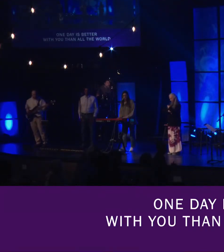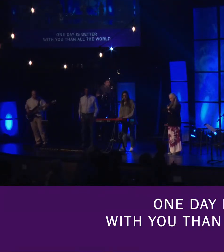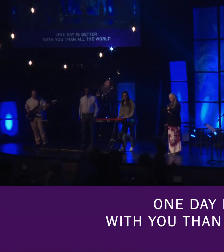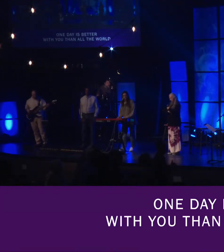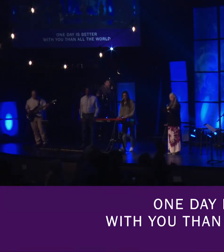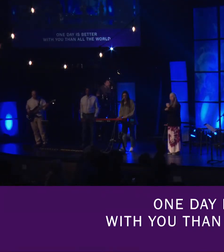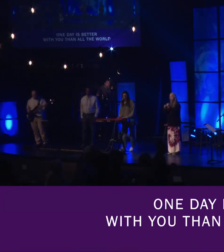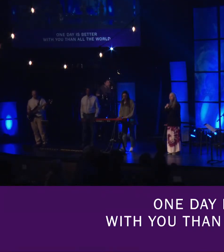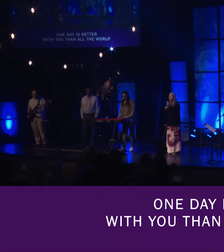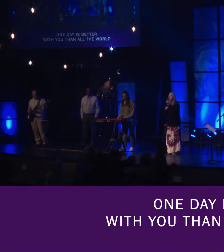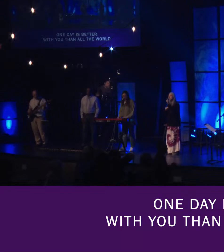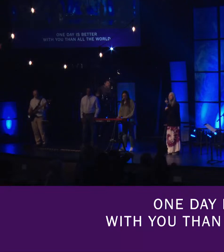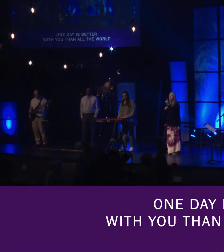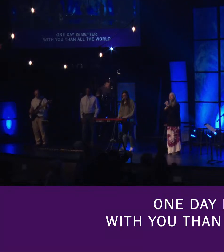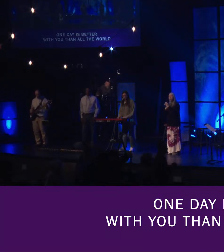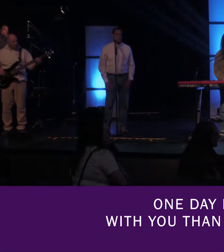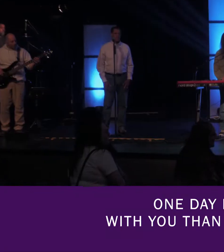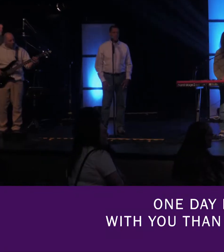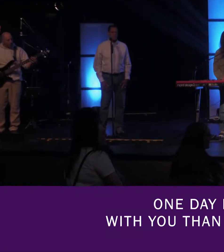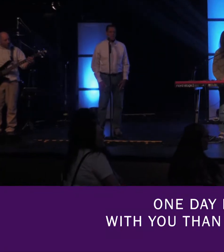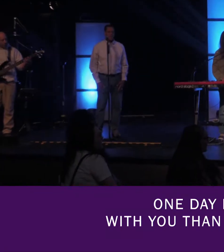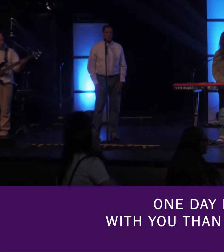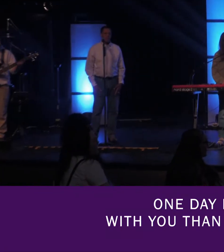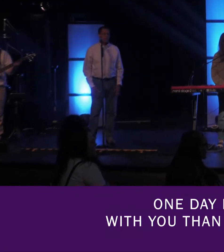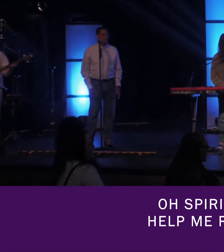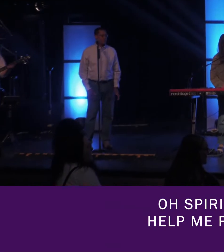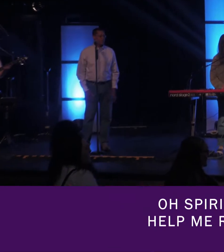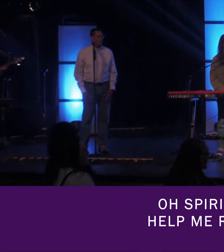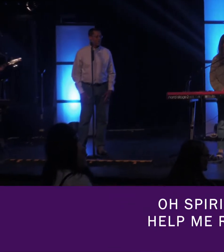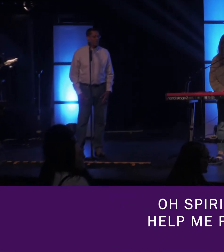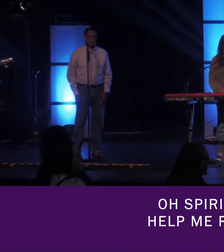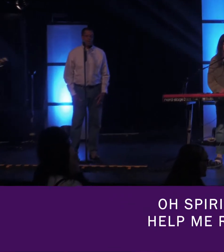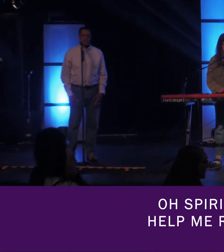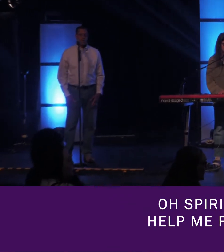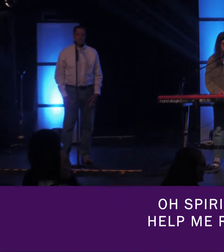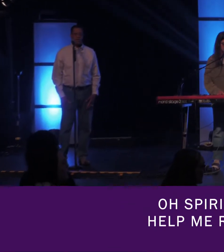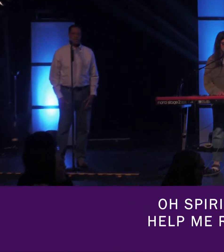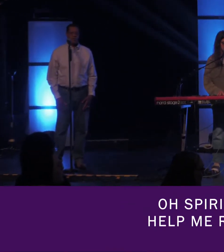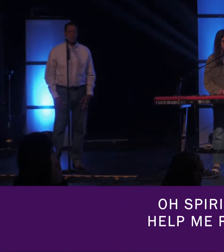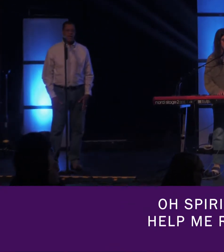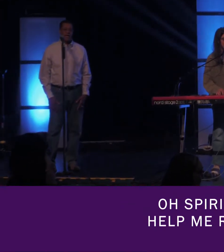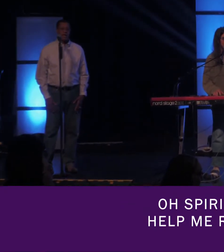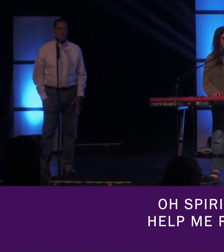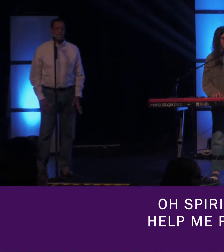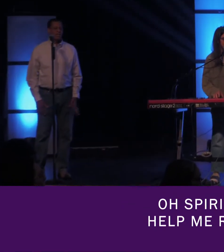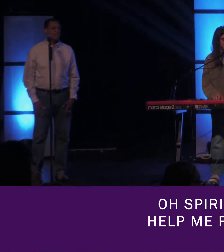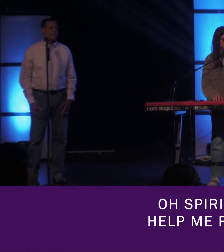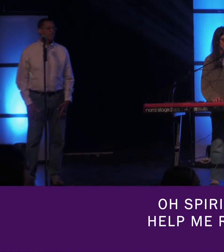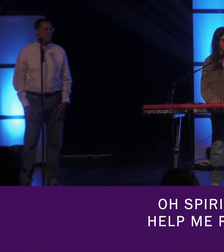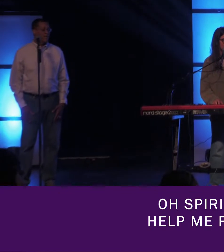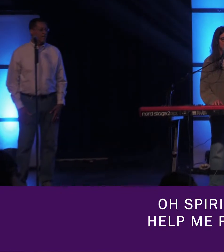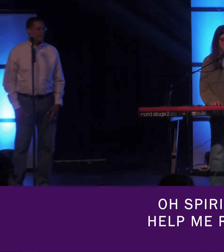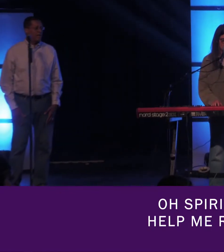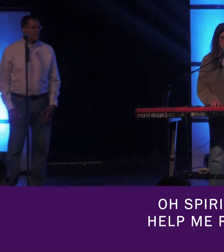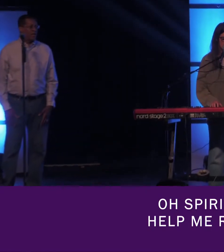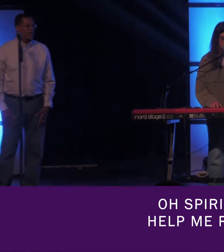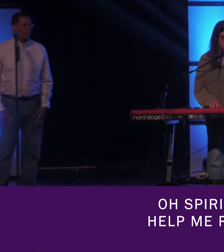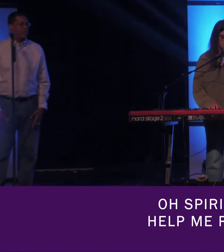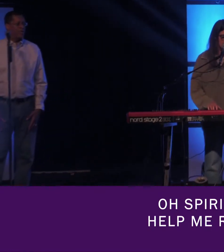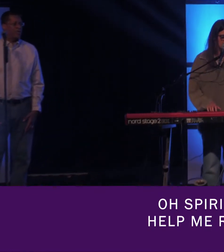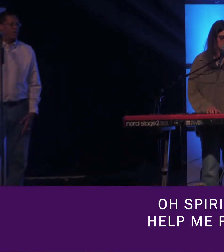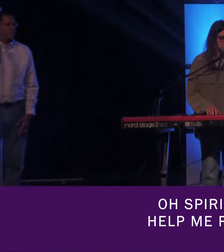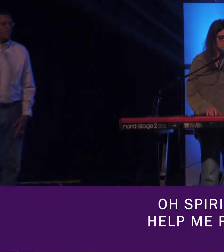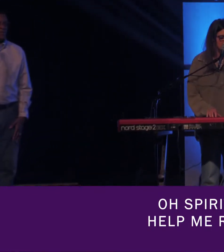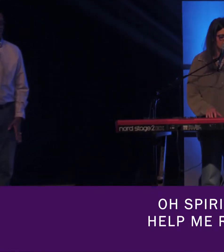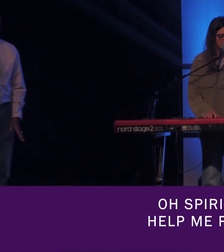better with you than other. The spirit of life, help